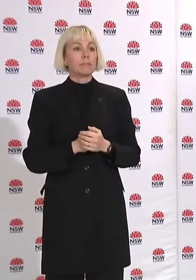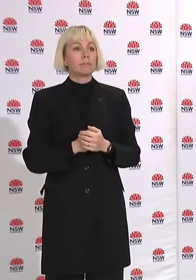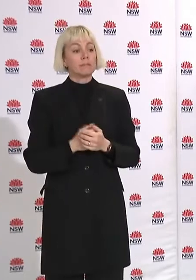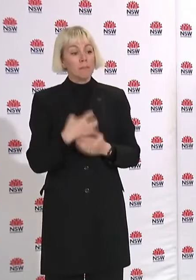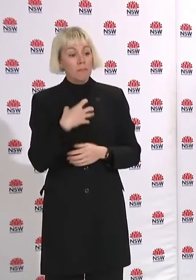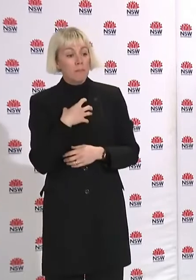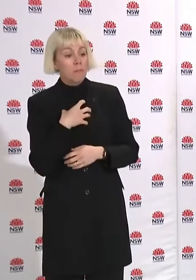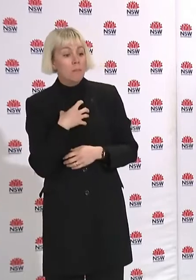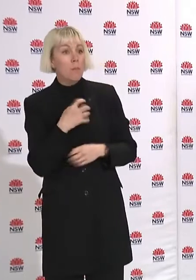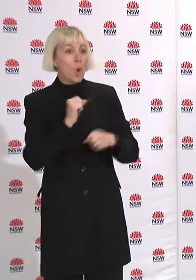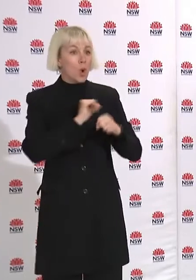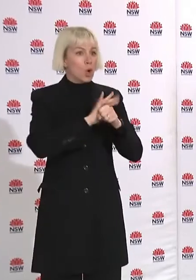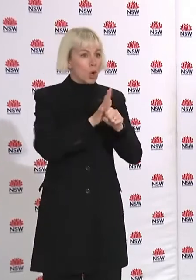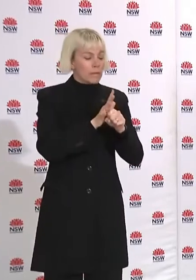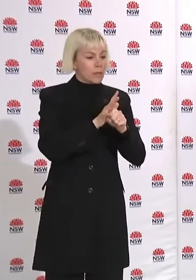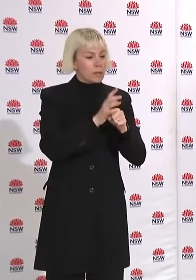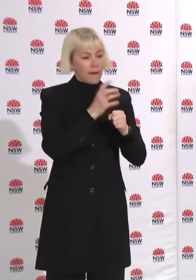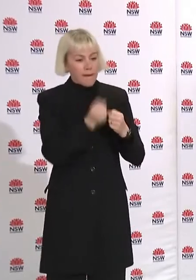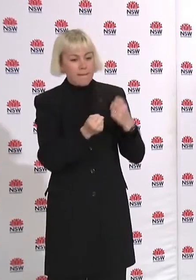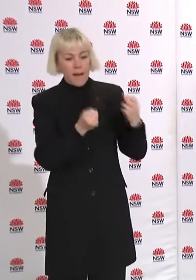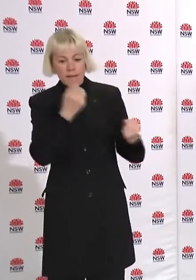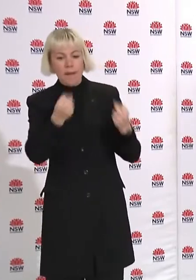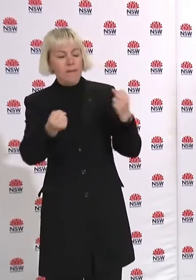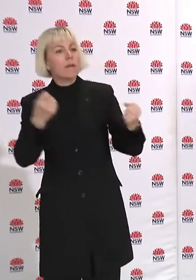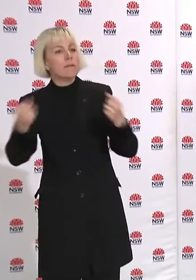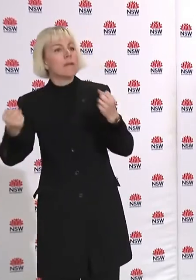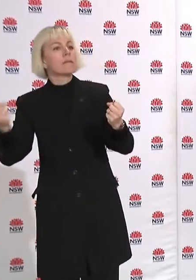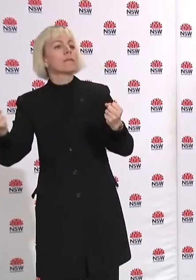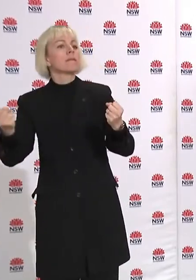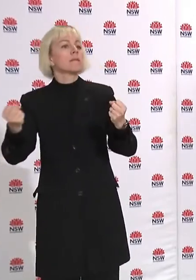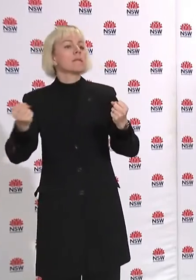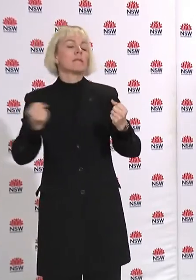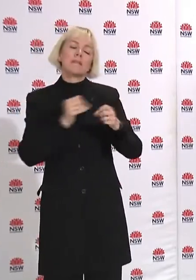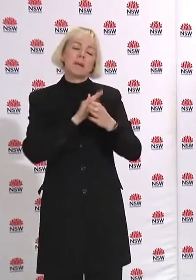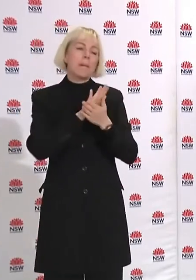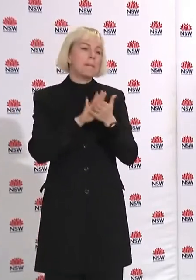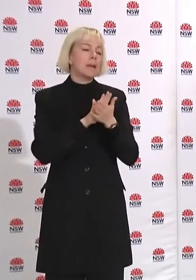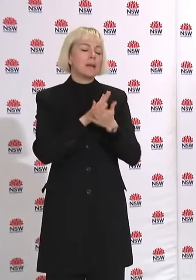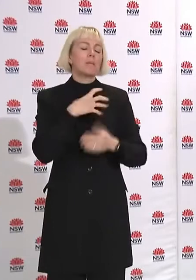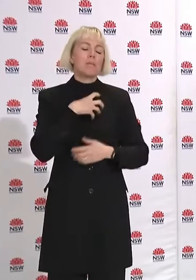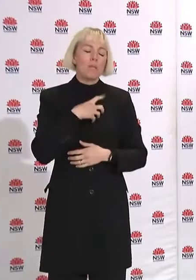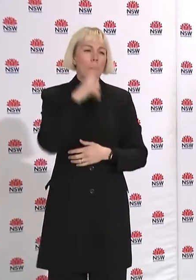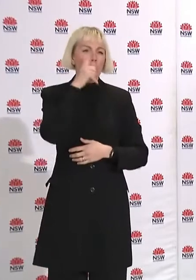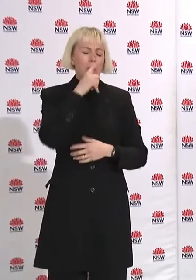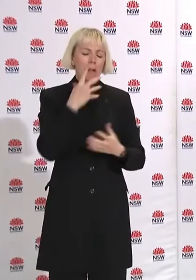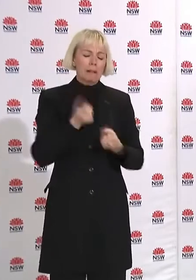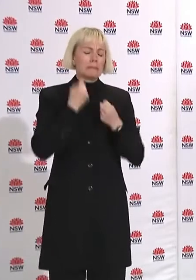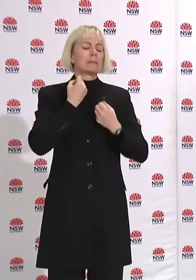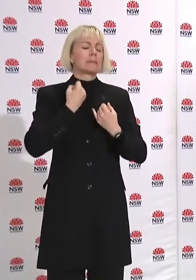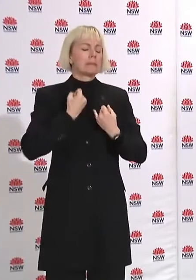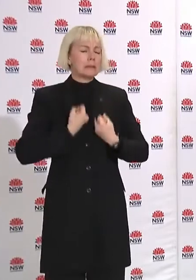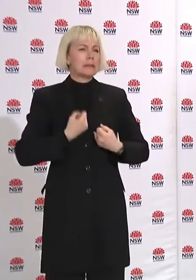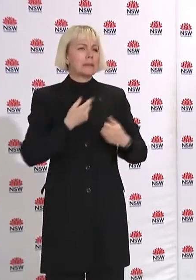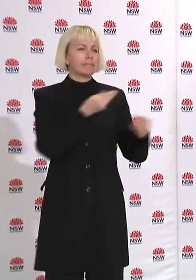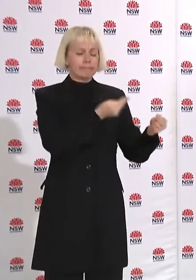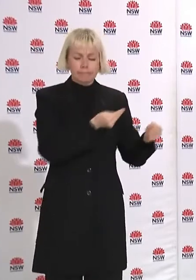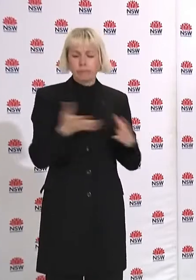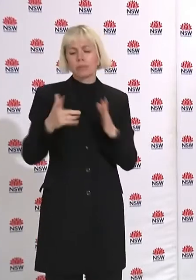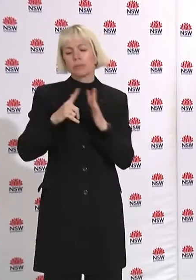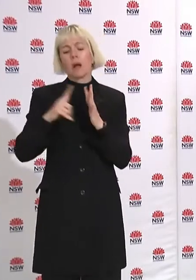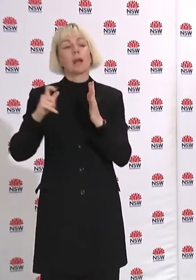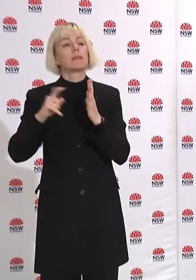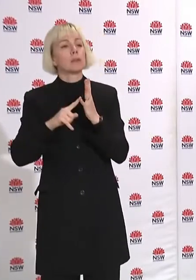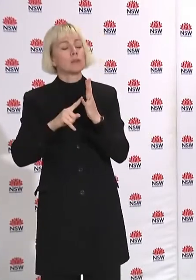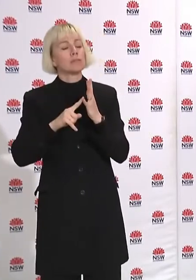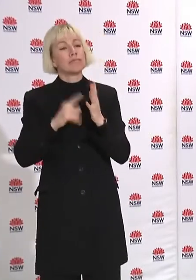cases develop, we will also see more hospitalisations and more people in intensive care. And regrettably, we did have an additional